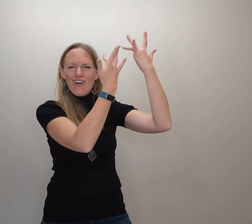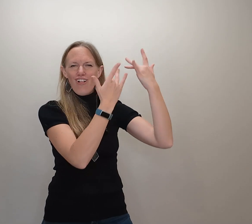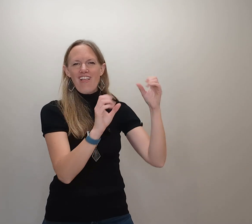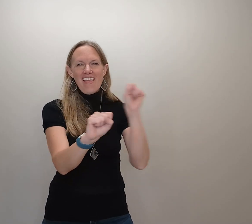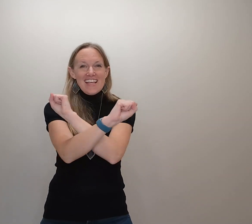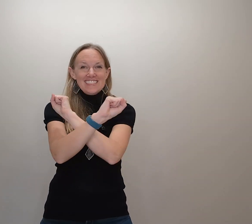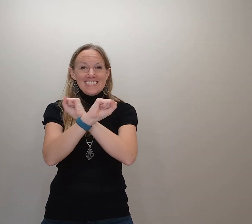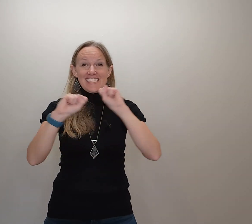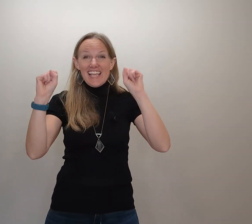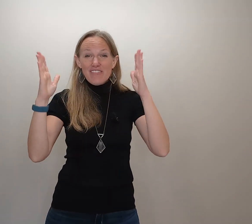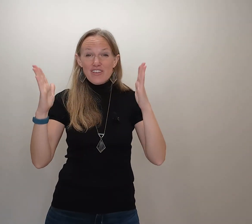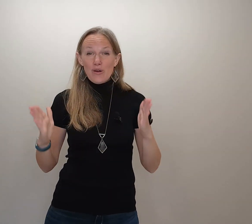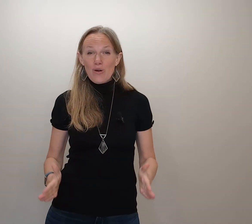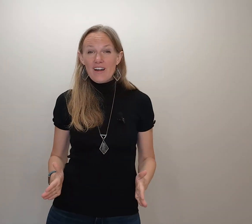merciful Savior,